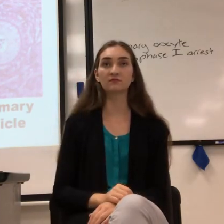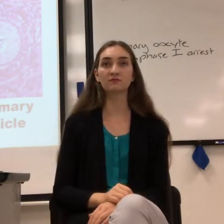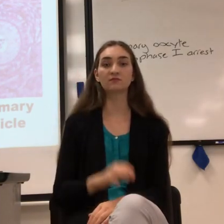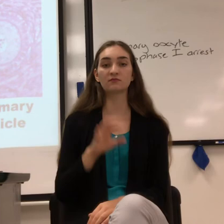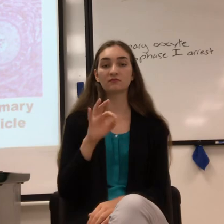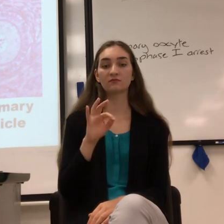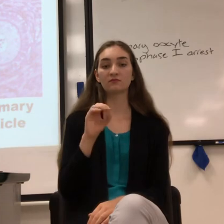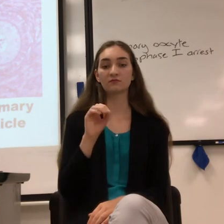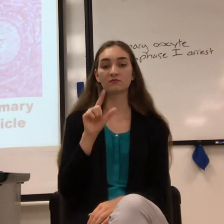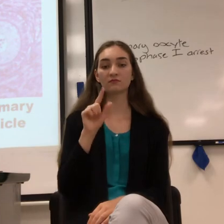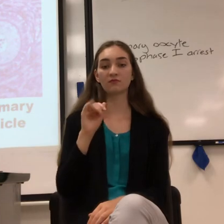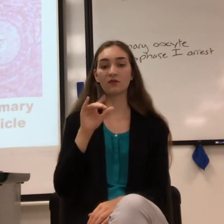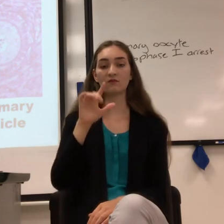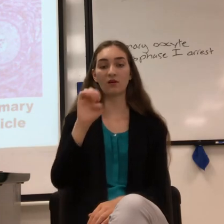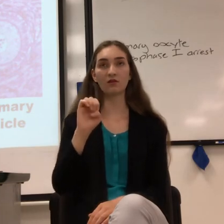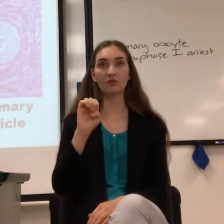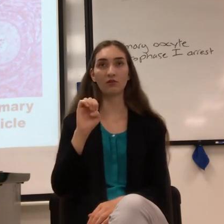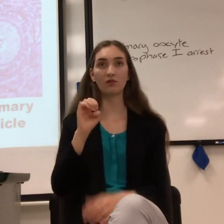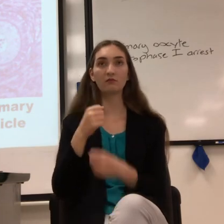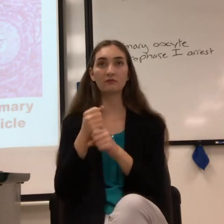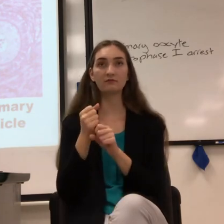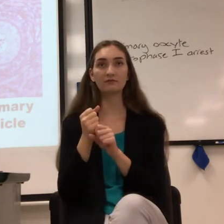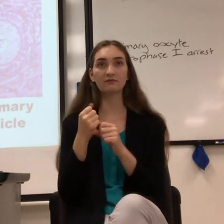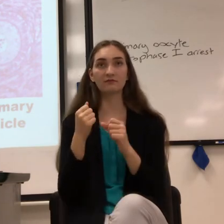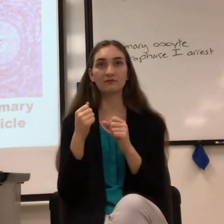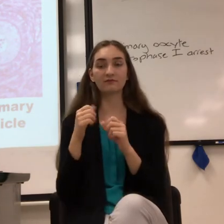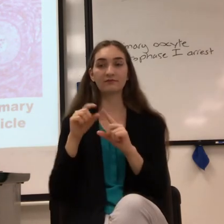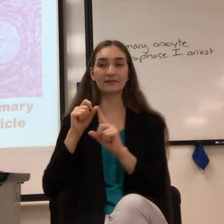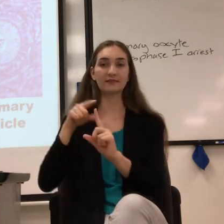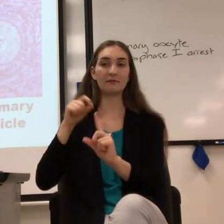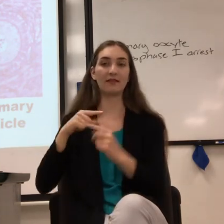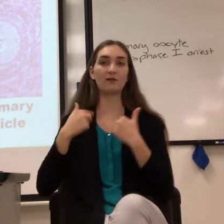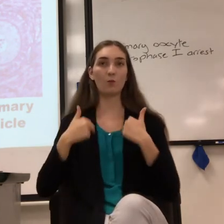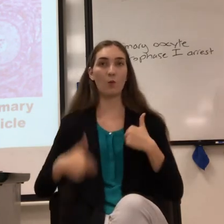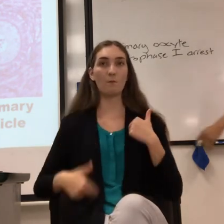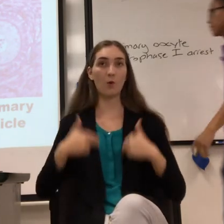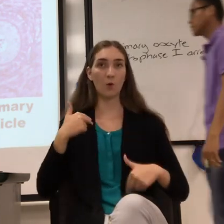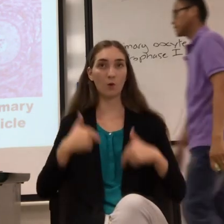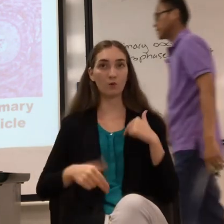Follicle stimulating hormone develops the follicles.